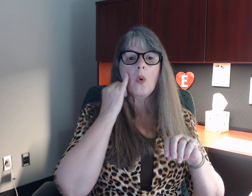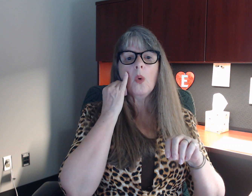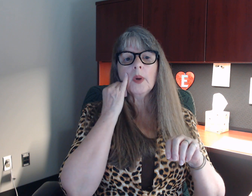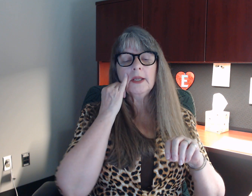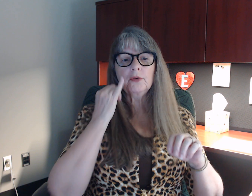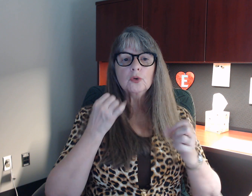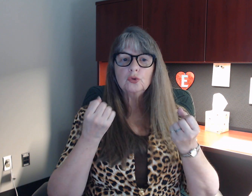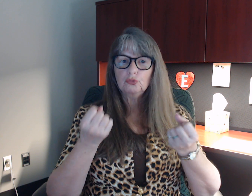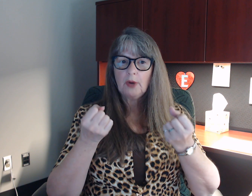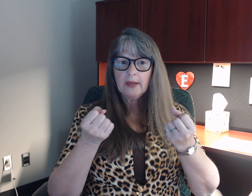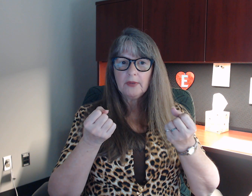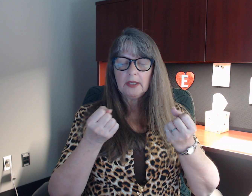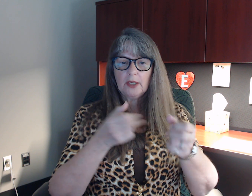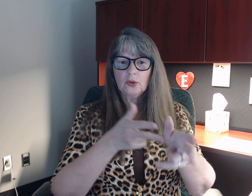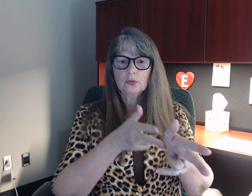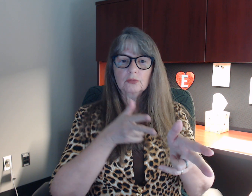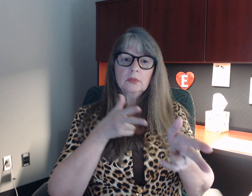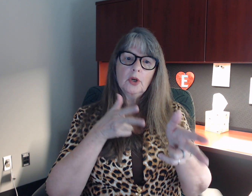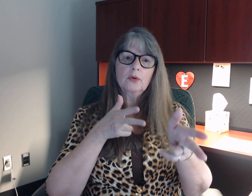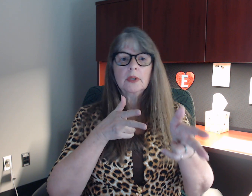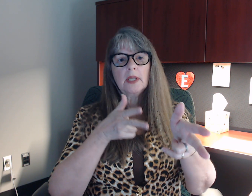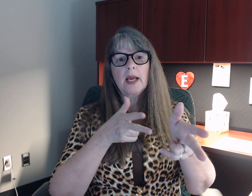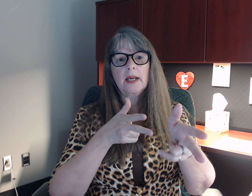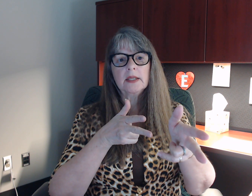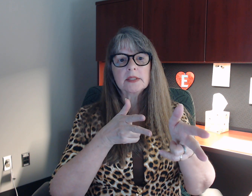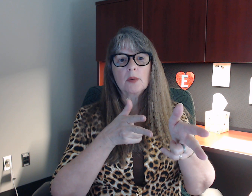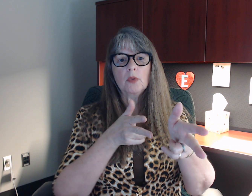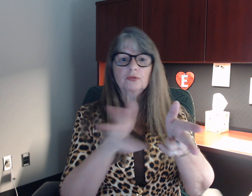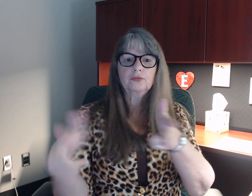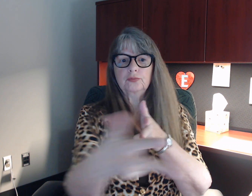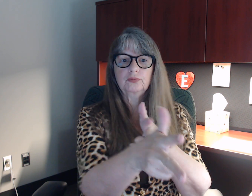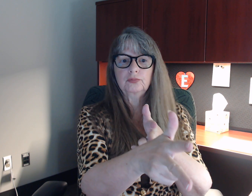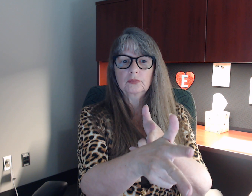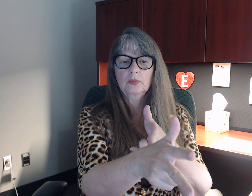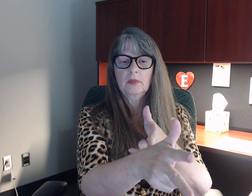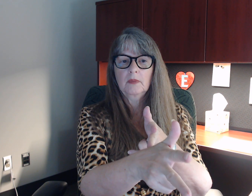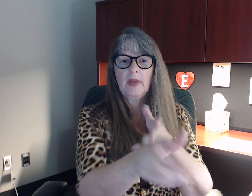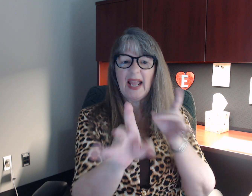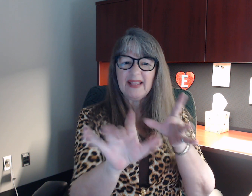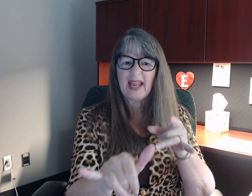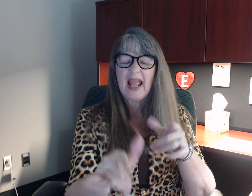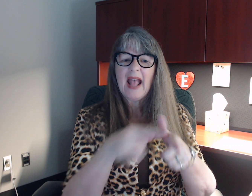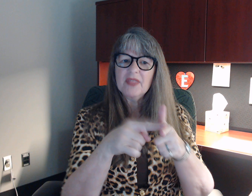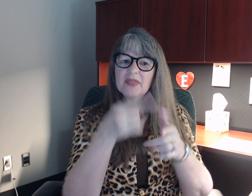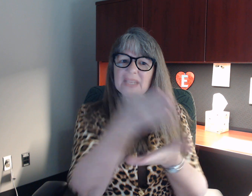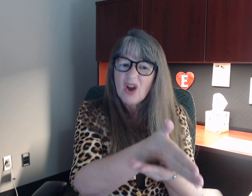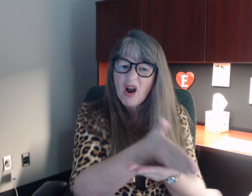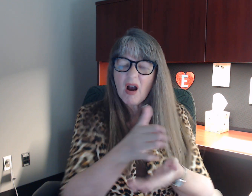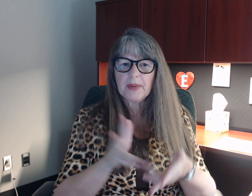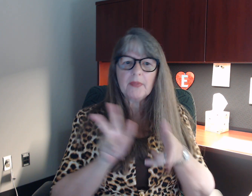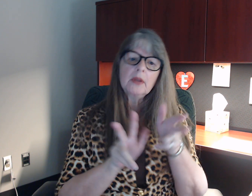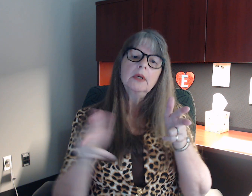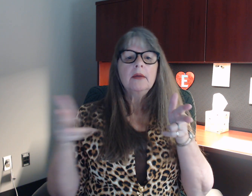Or if you're driving and you're in line, and someone, I hate that. And then they stop. Yeah, they go,